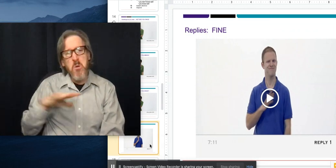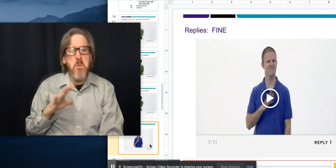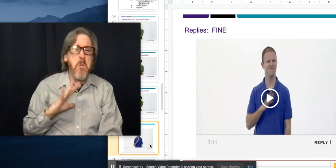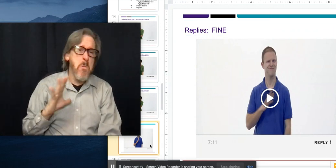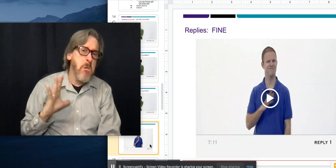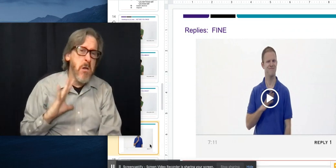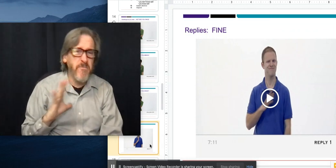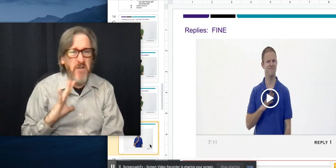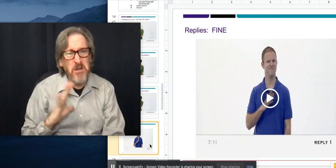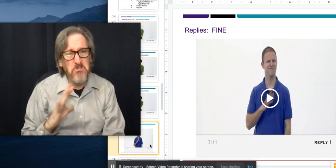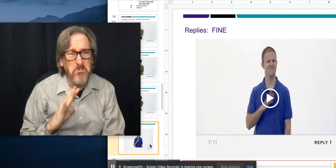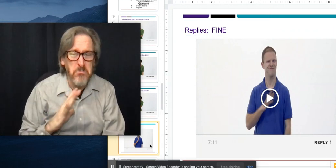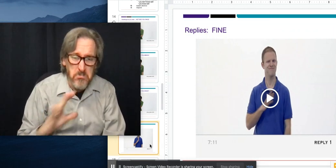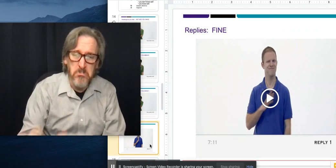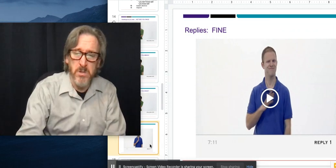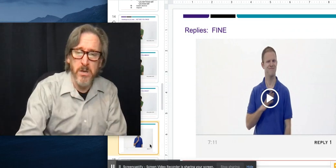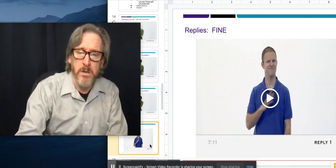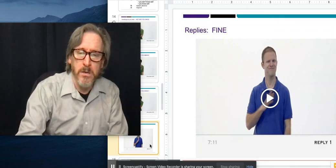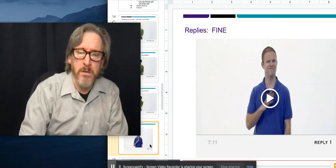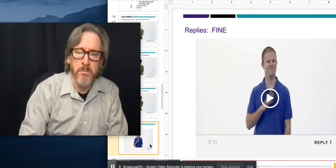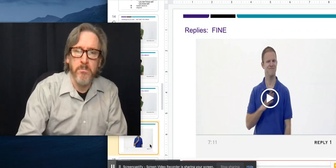Fine, I'm fine.